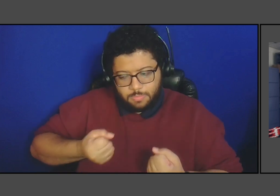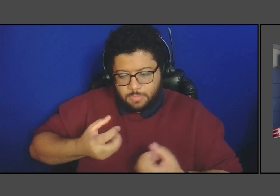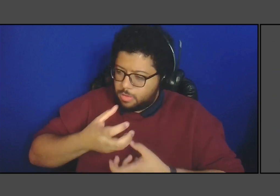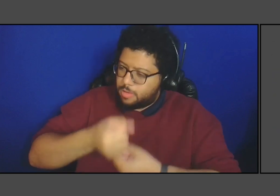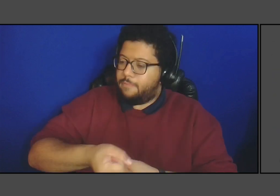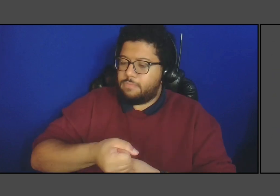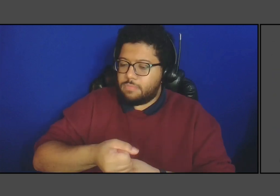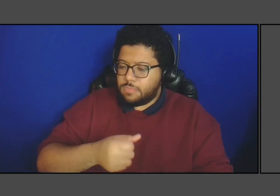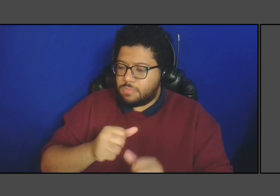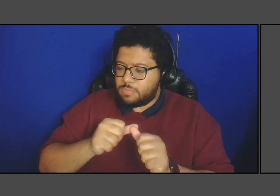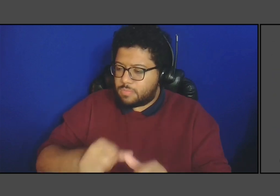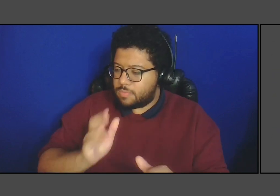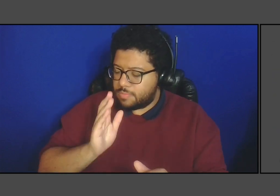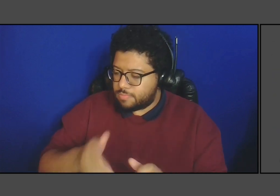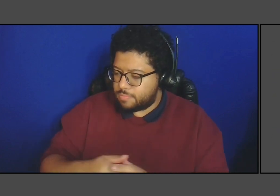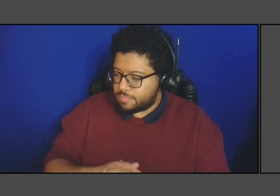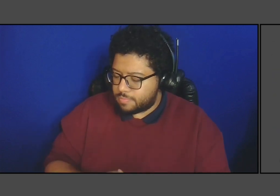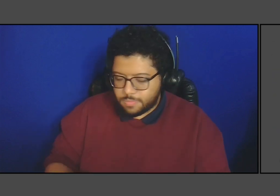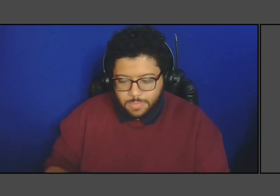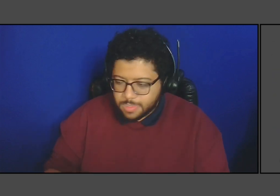Thank you. Cristina.